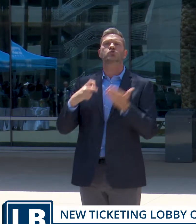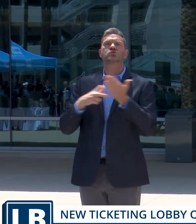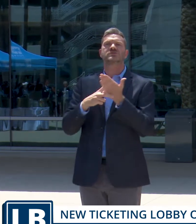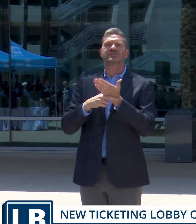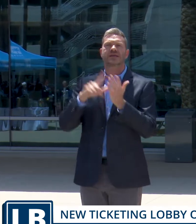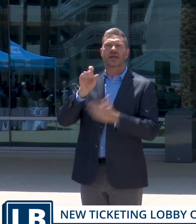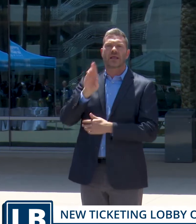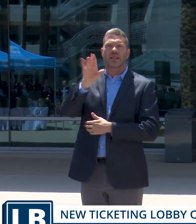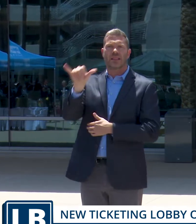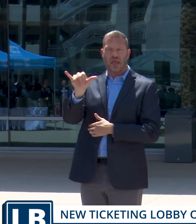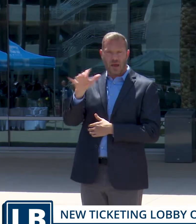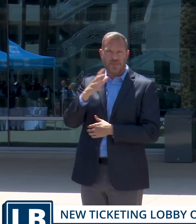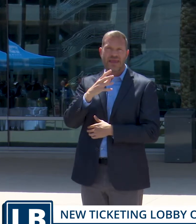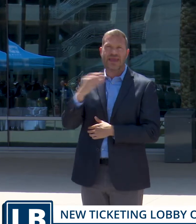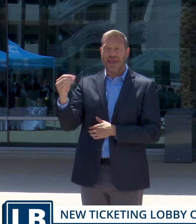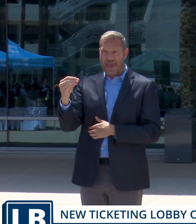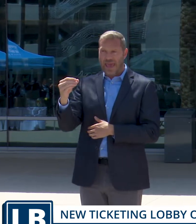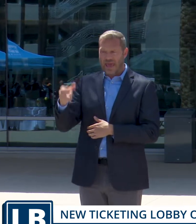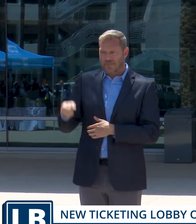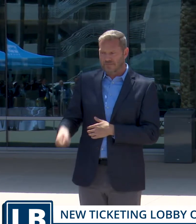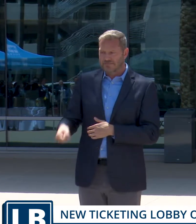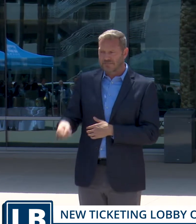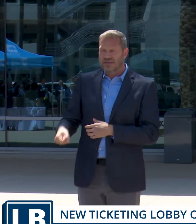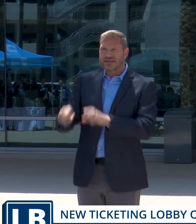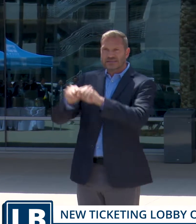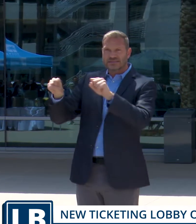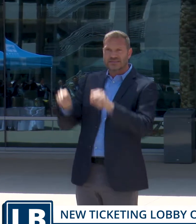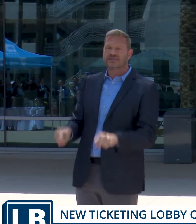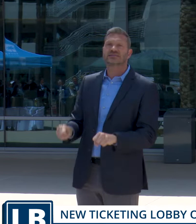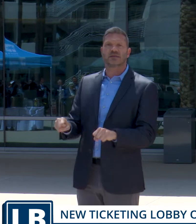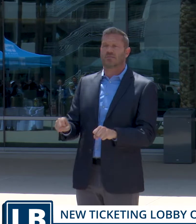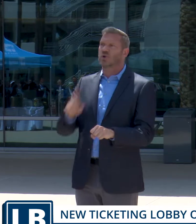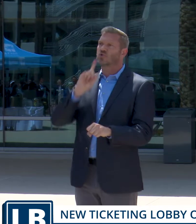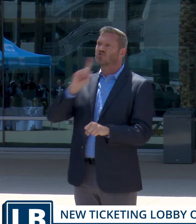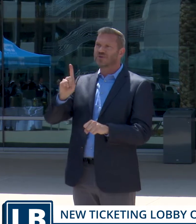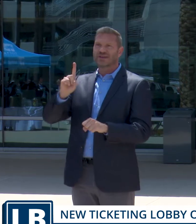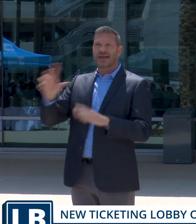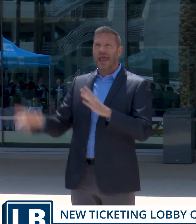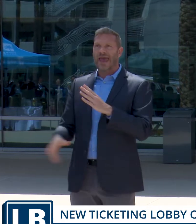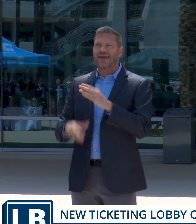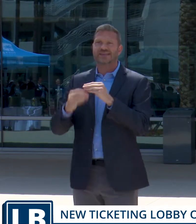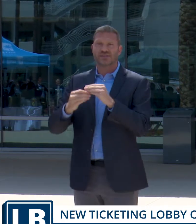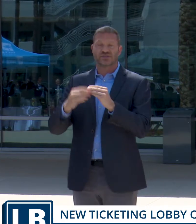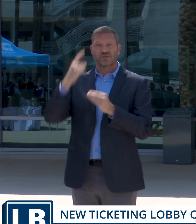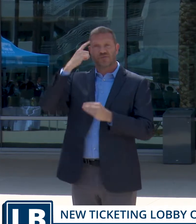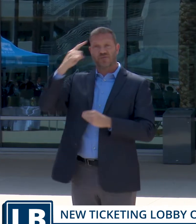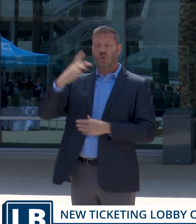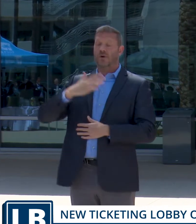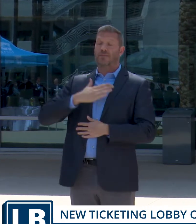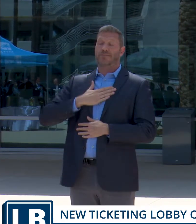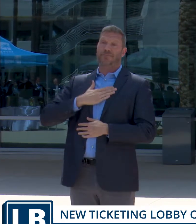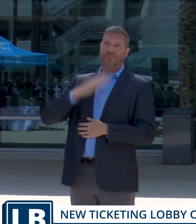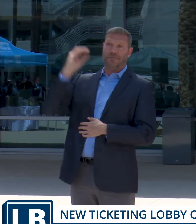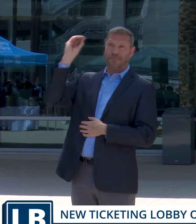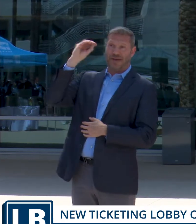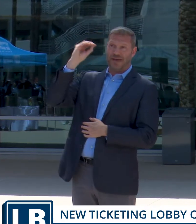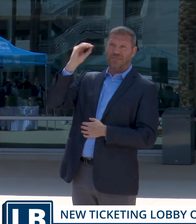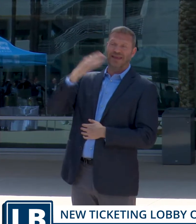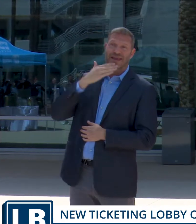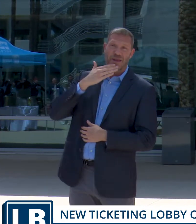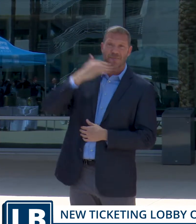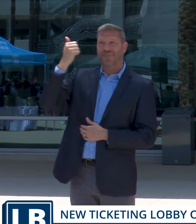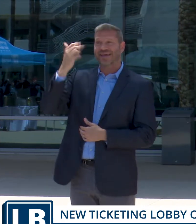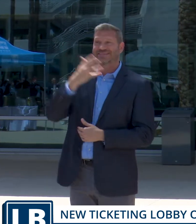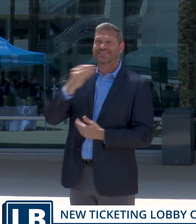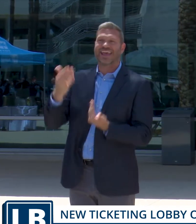our state-of-the-art baggage inspection system are great additions to what is already, in my opinion, the best and easiest